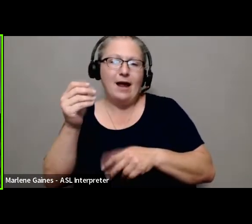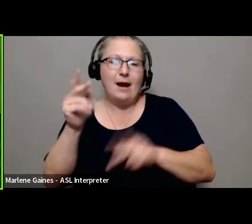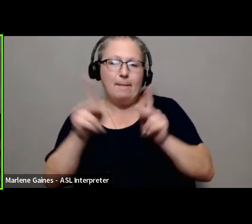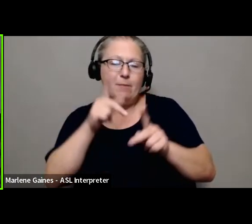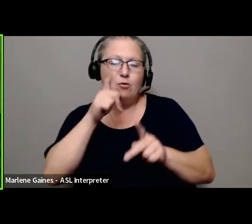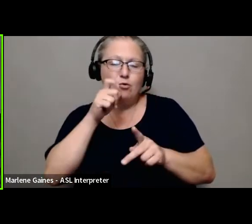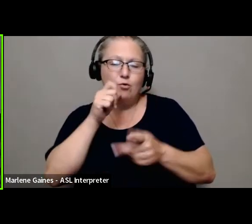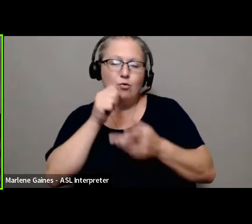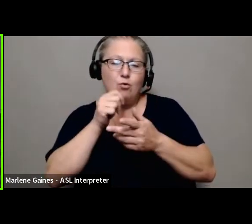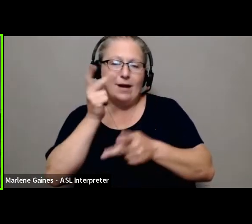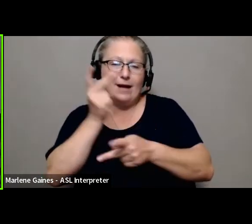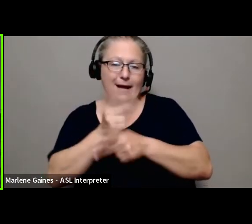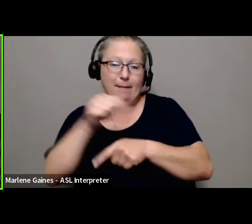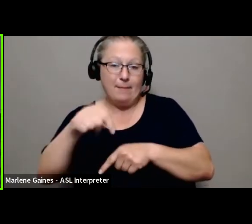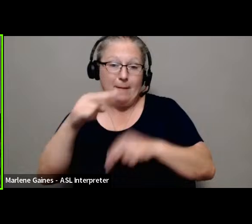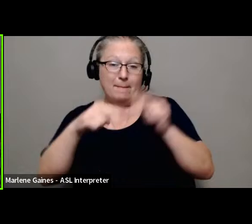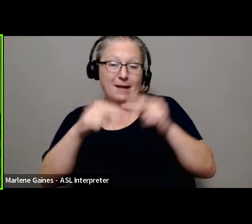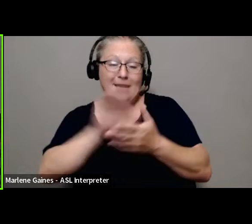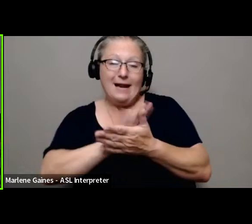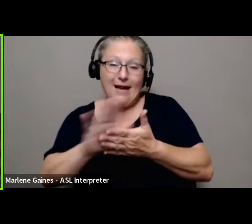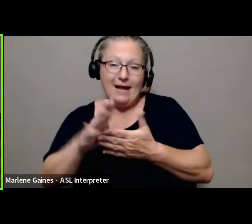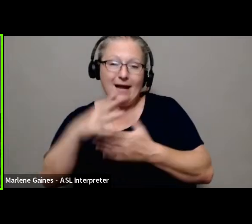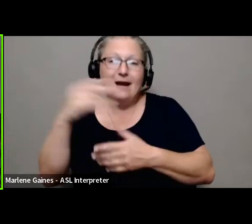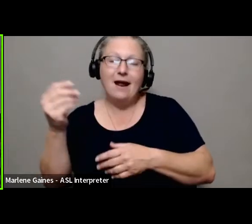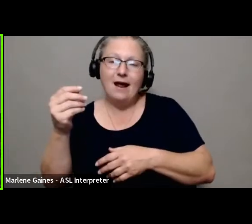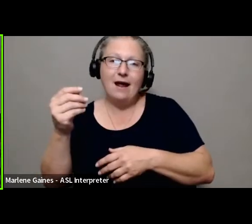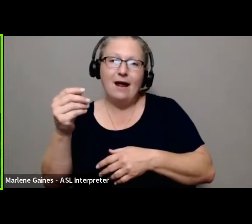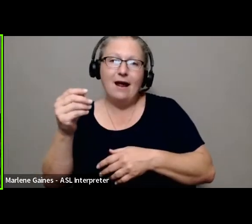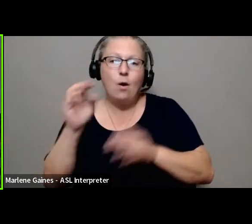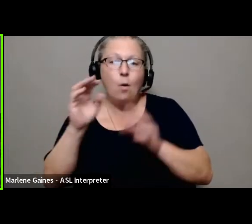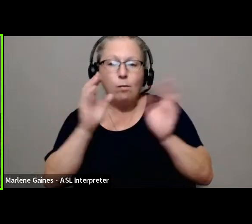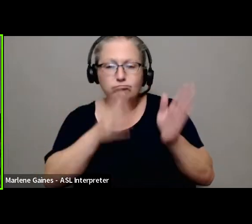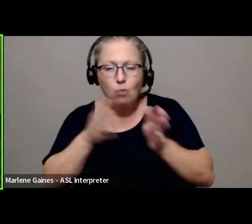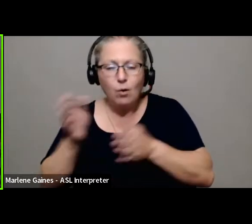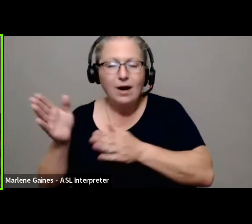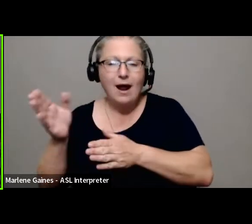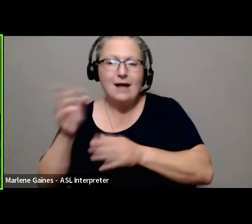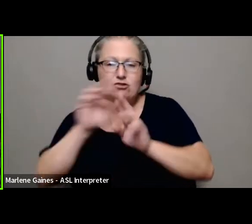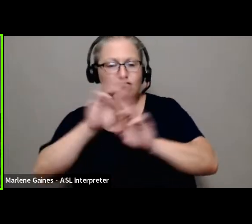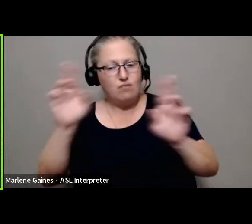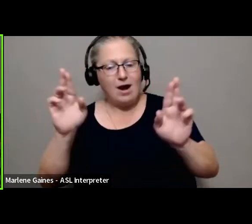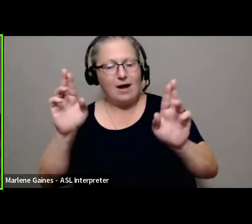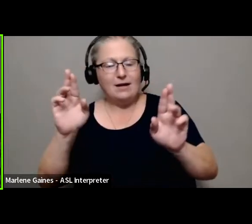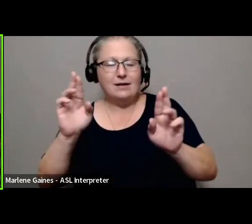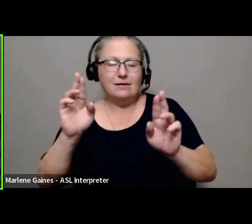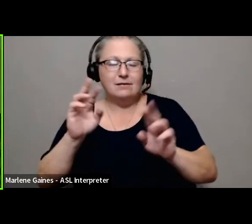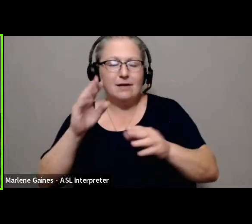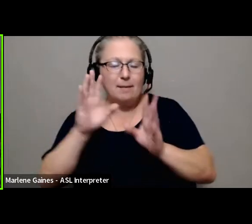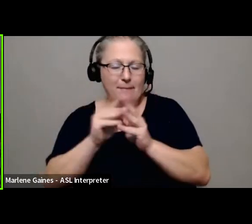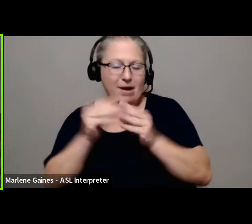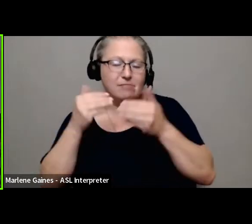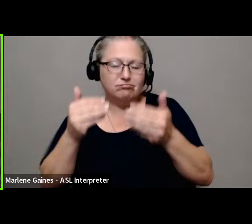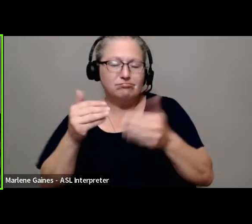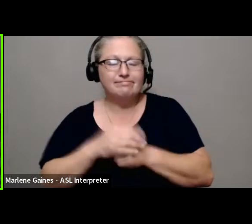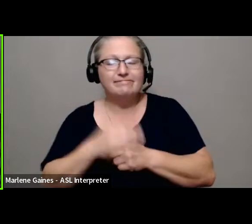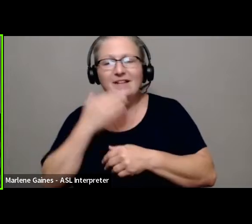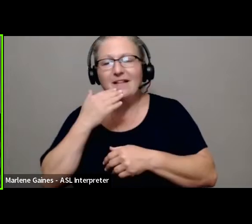that keep this building clean and organized and ready to go for us. Thank you.